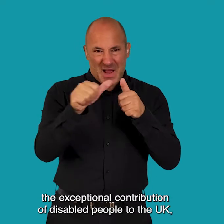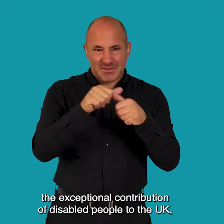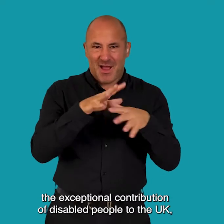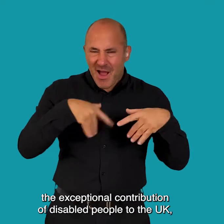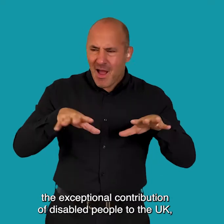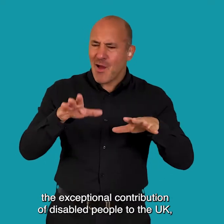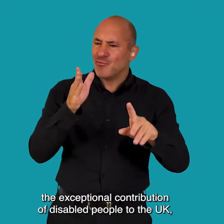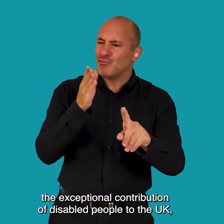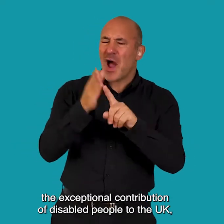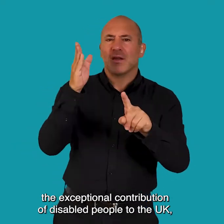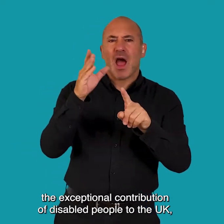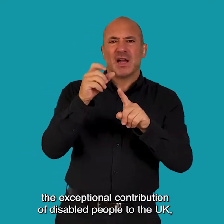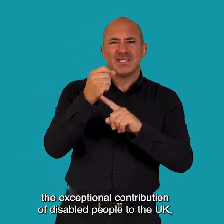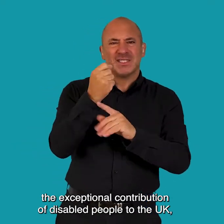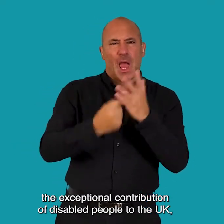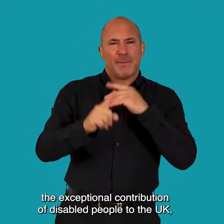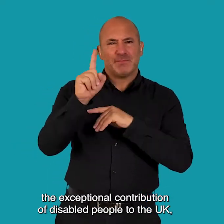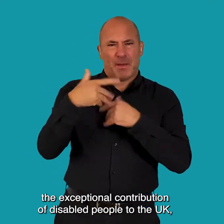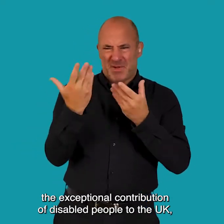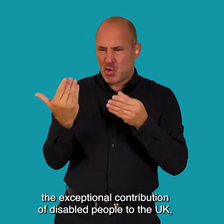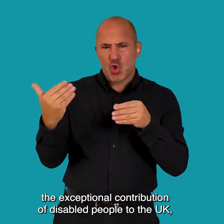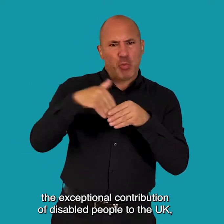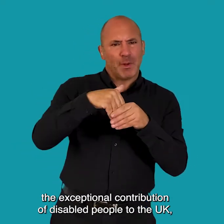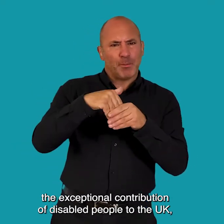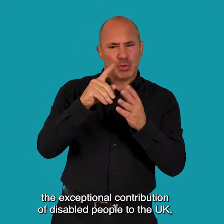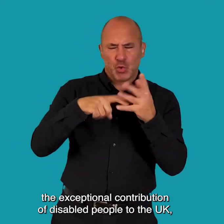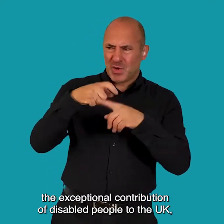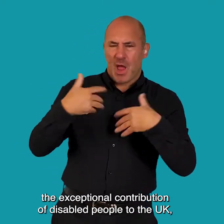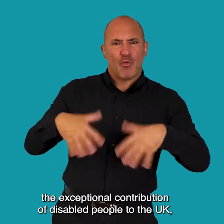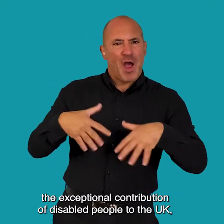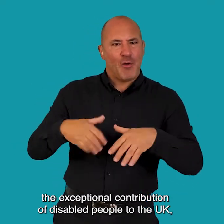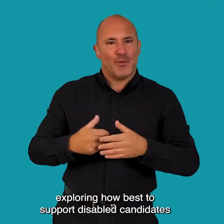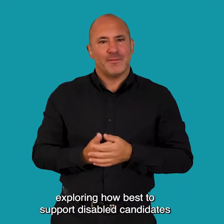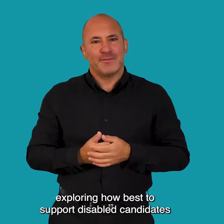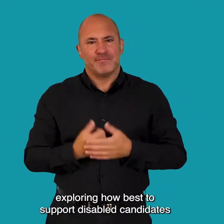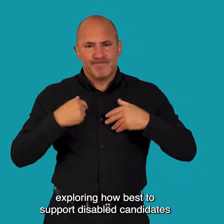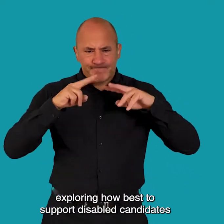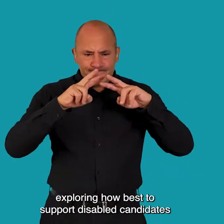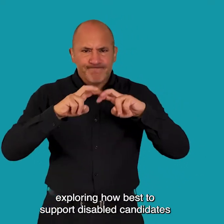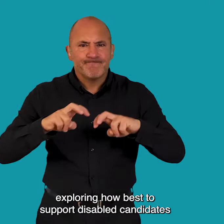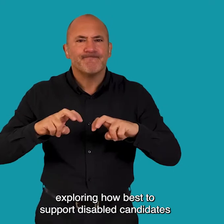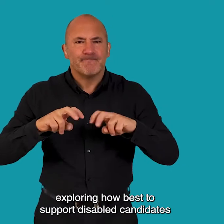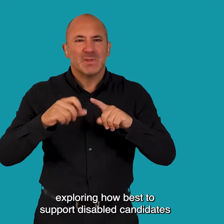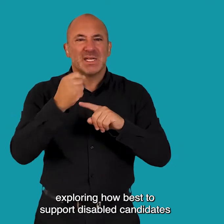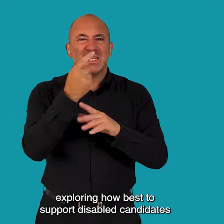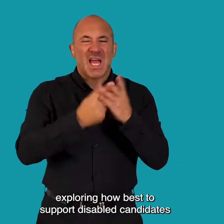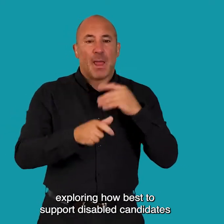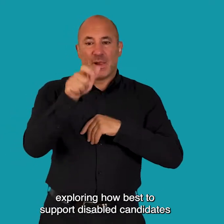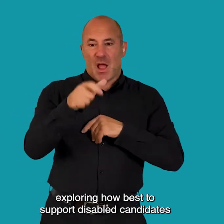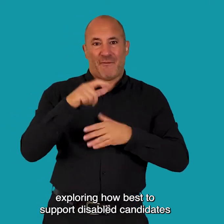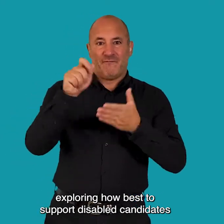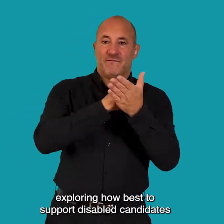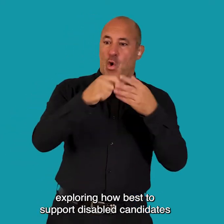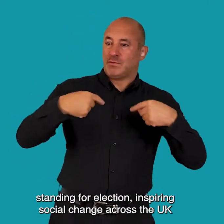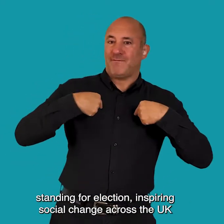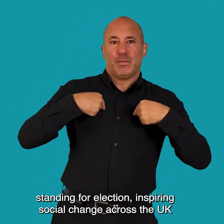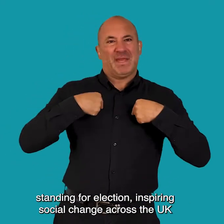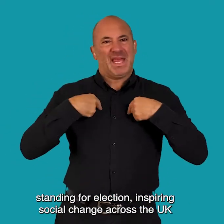exceptional contribution of disabled people to the UK, exploring how best to support disabled candidates standing for